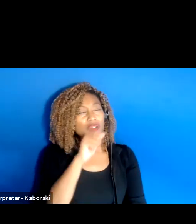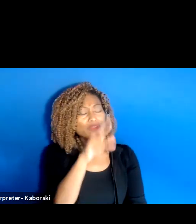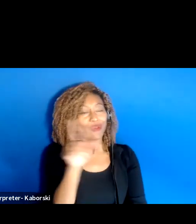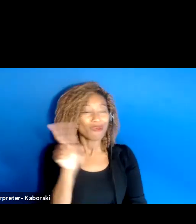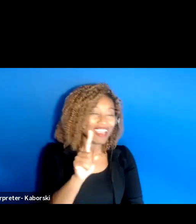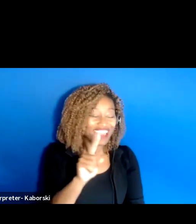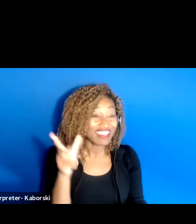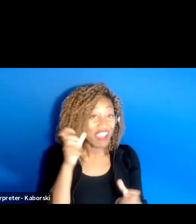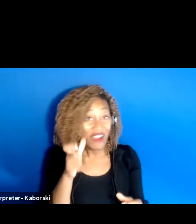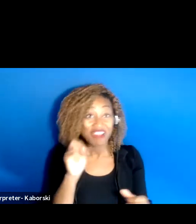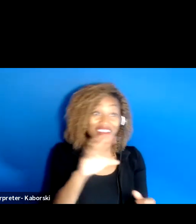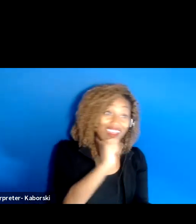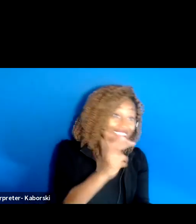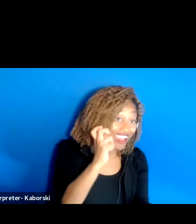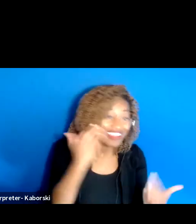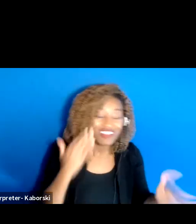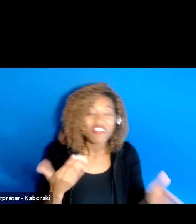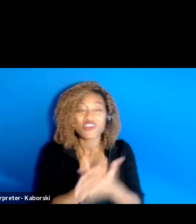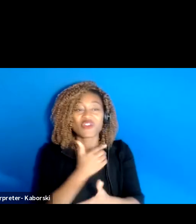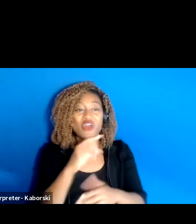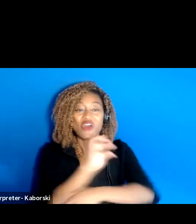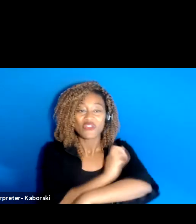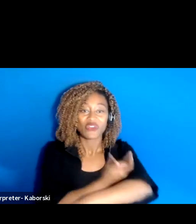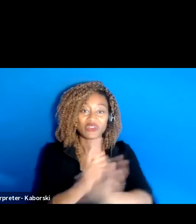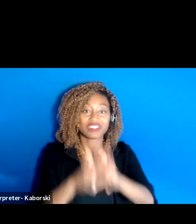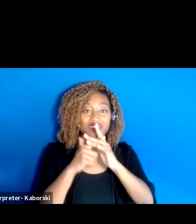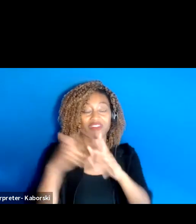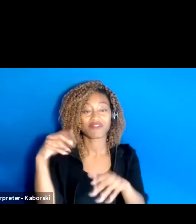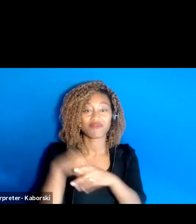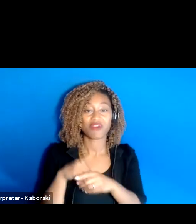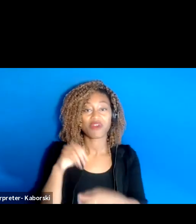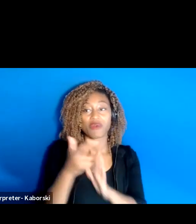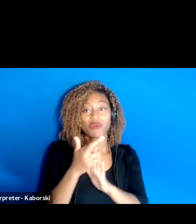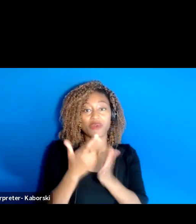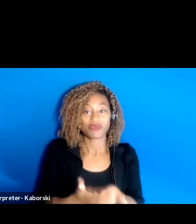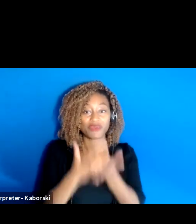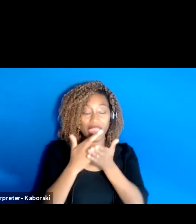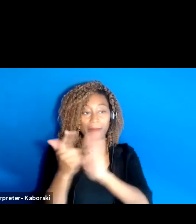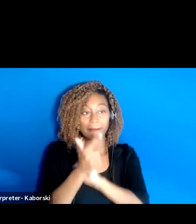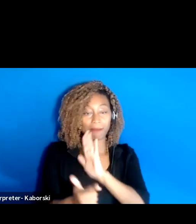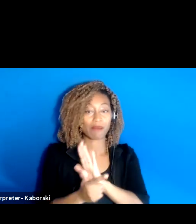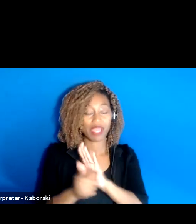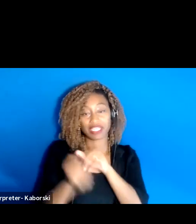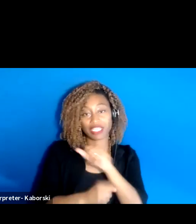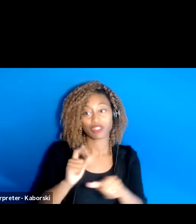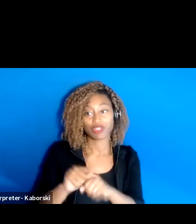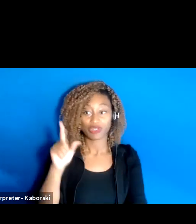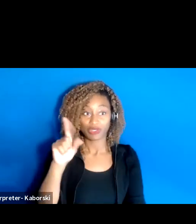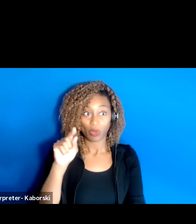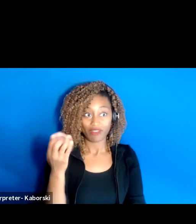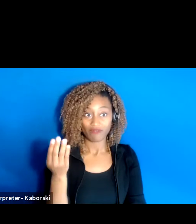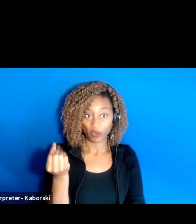out, but the new authorities were enacted as part of the Rehab Act in 2014. They